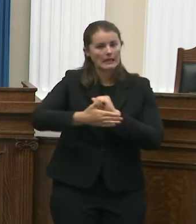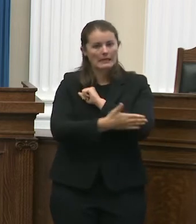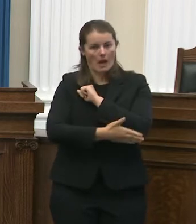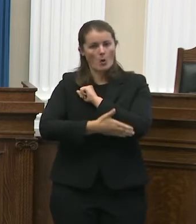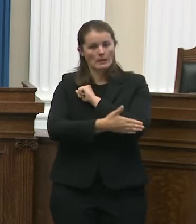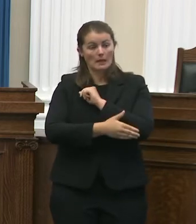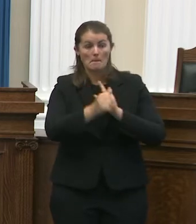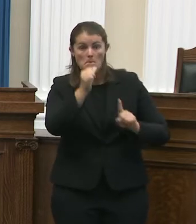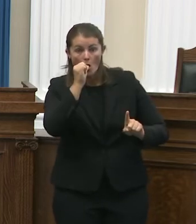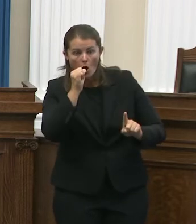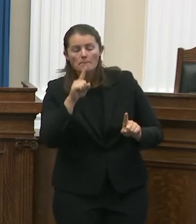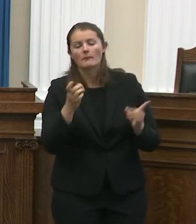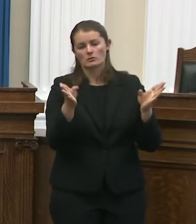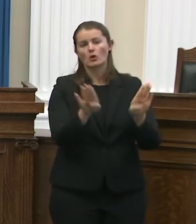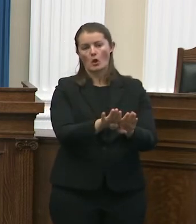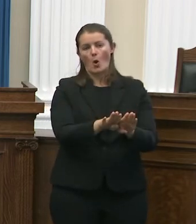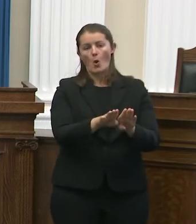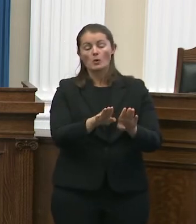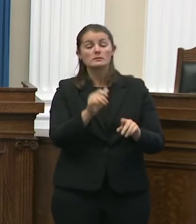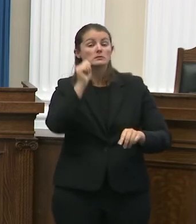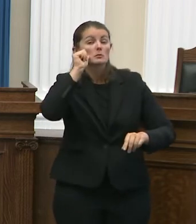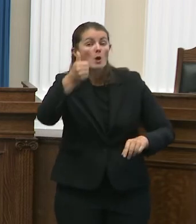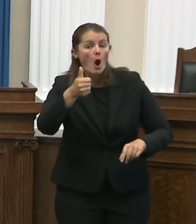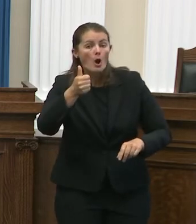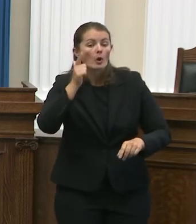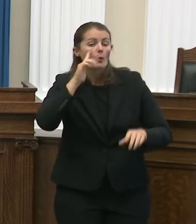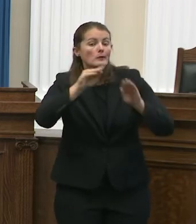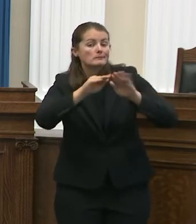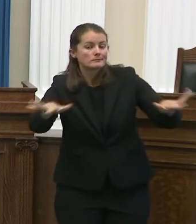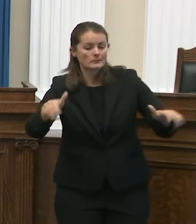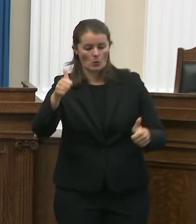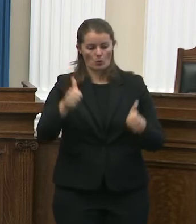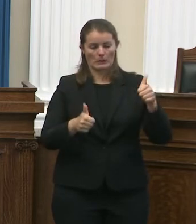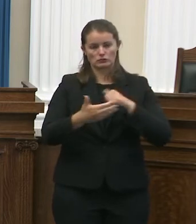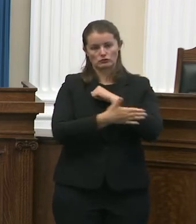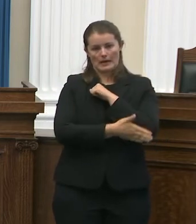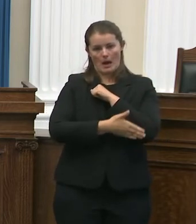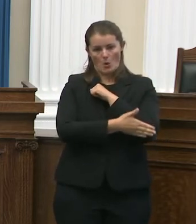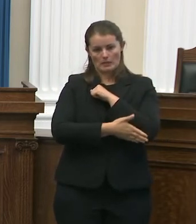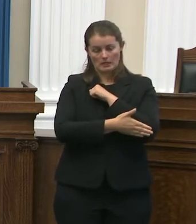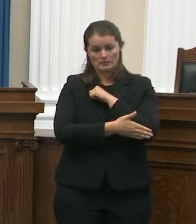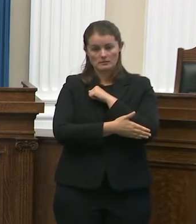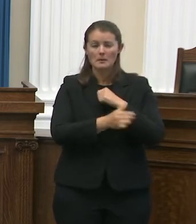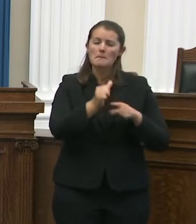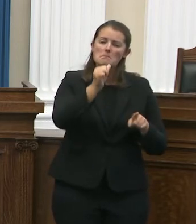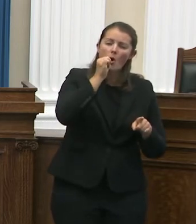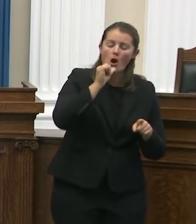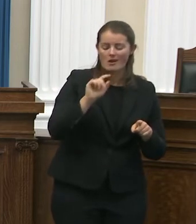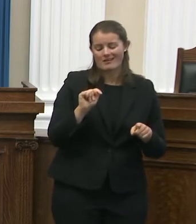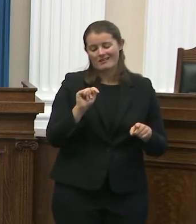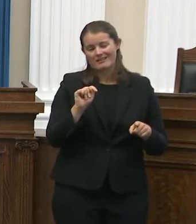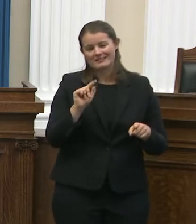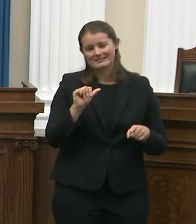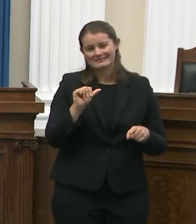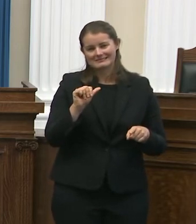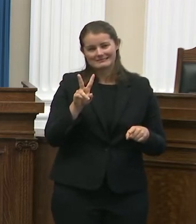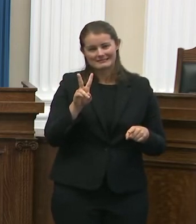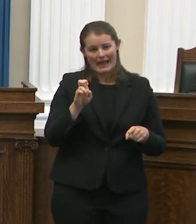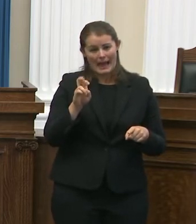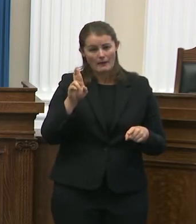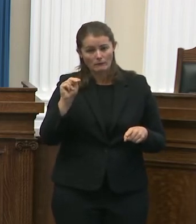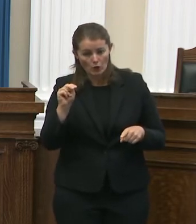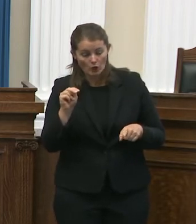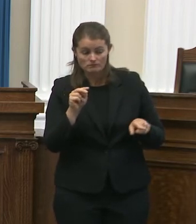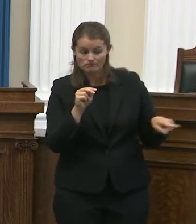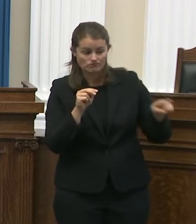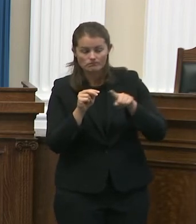directive. Just like in phase one, this applies to bars and taverns that do not serve food. They can still